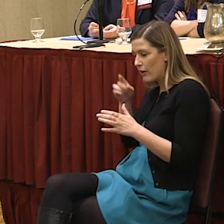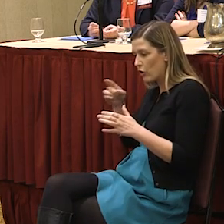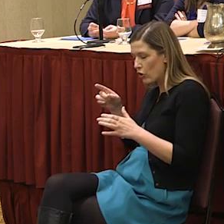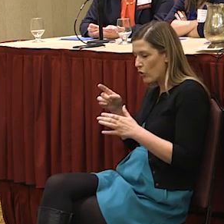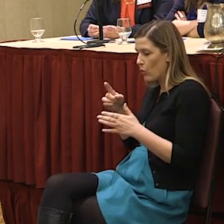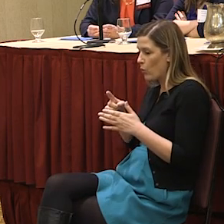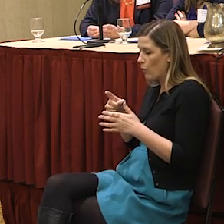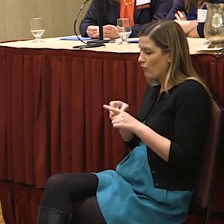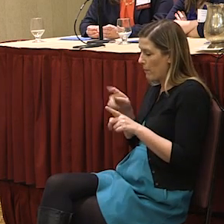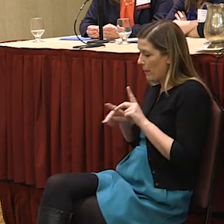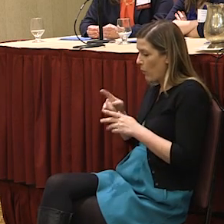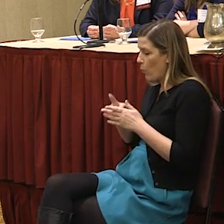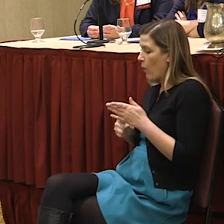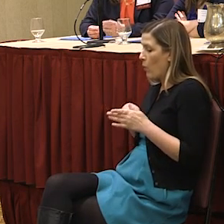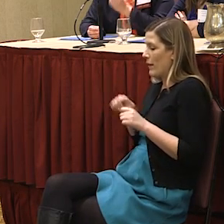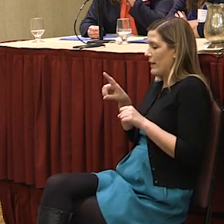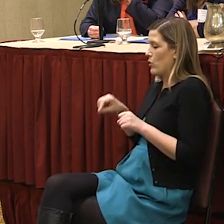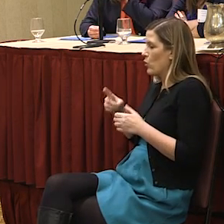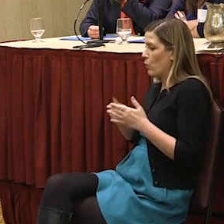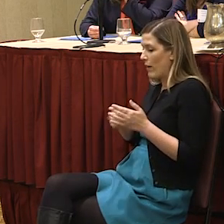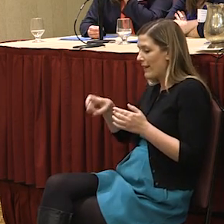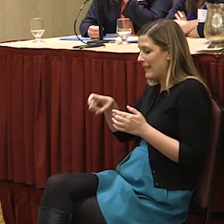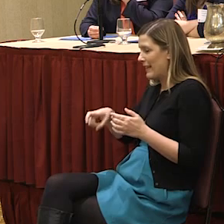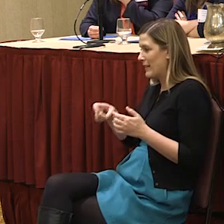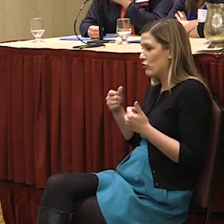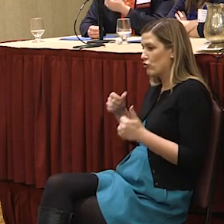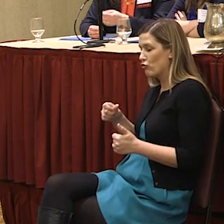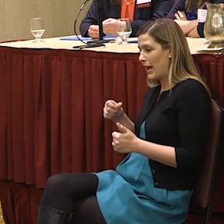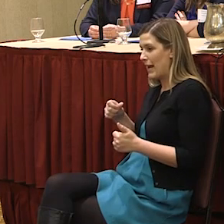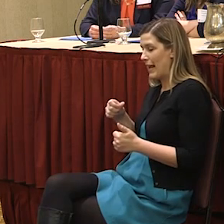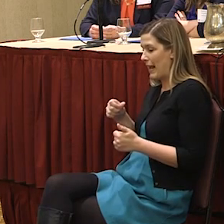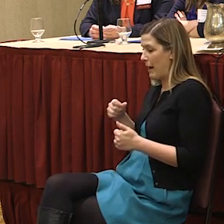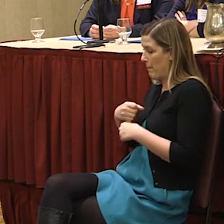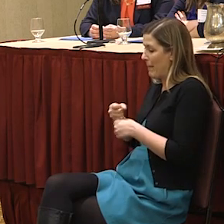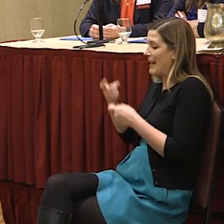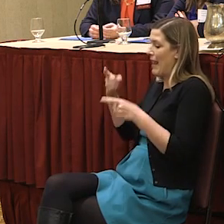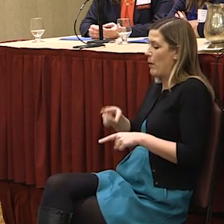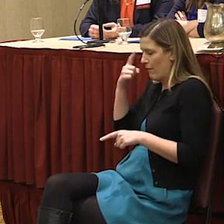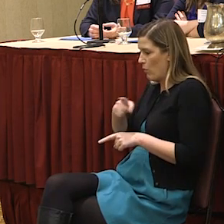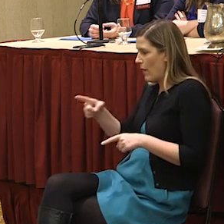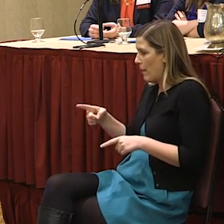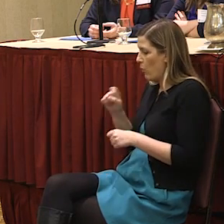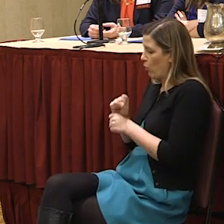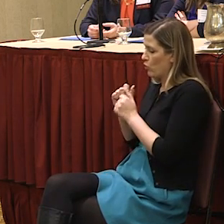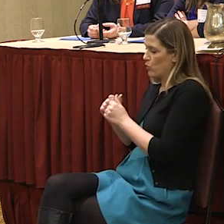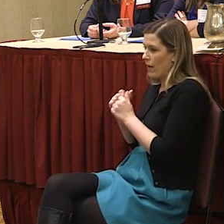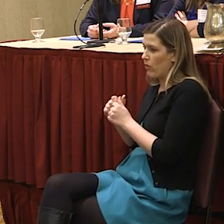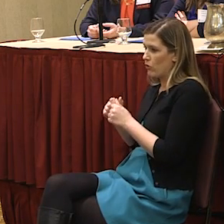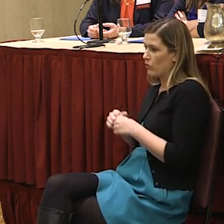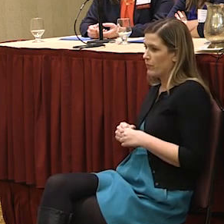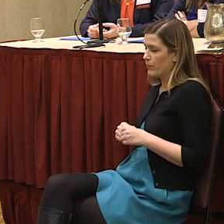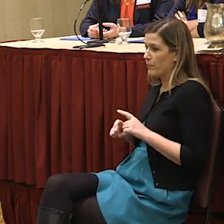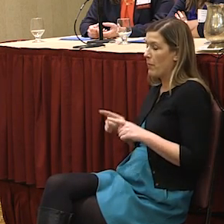people and find out what we can do, what is needed, so that we can kind of bring that to fruition and work together. With that being